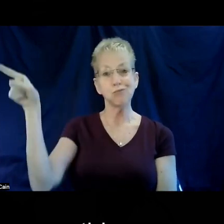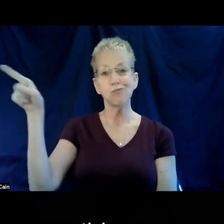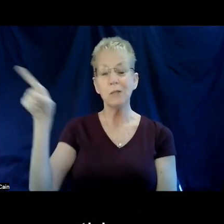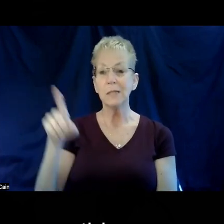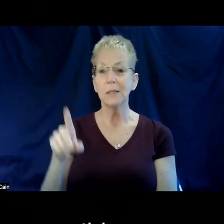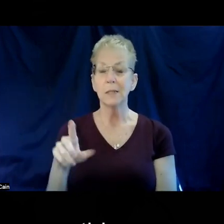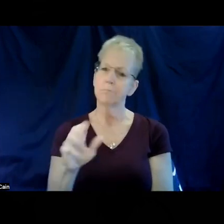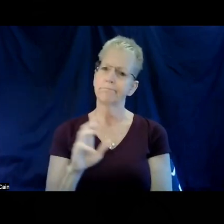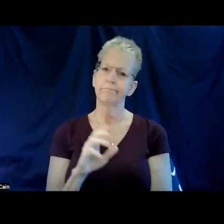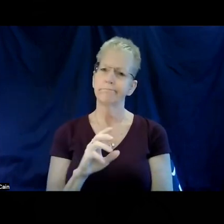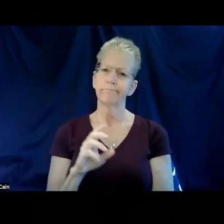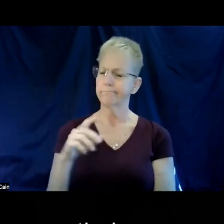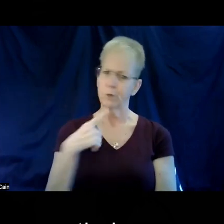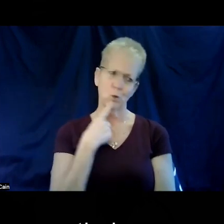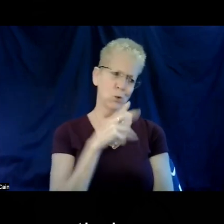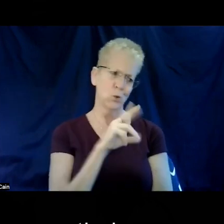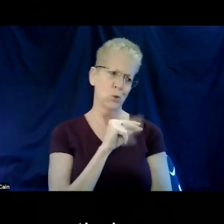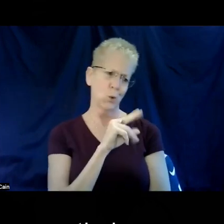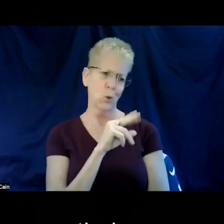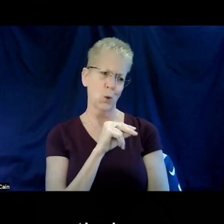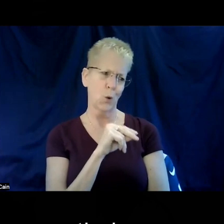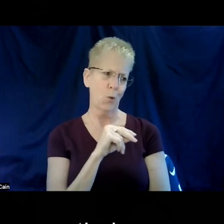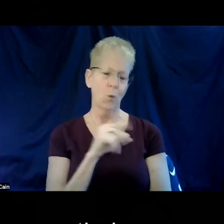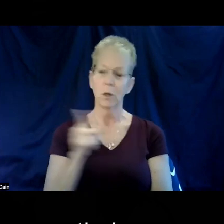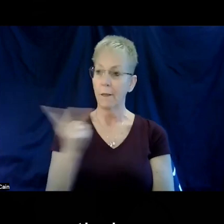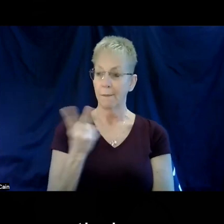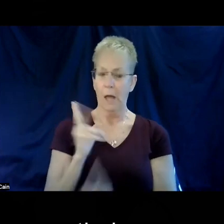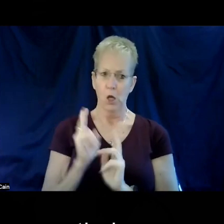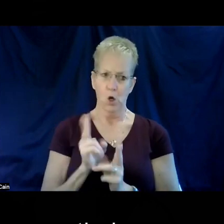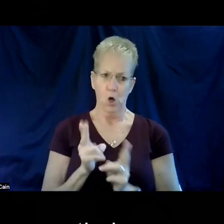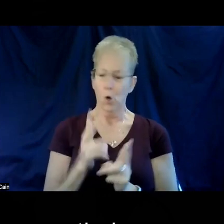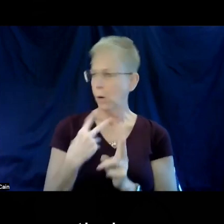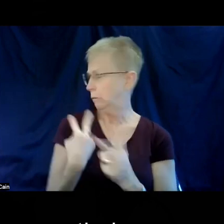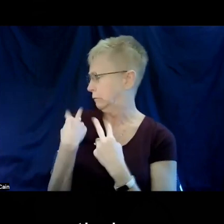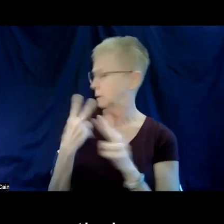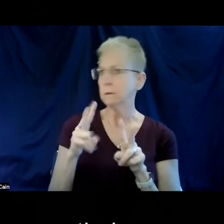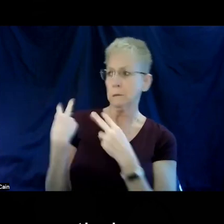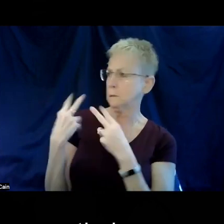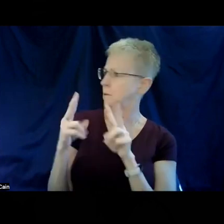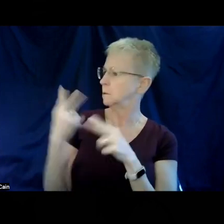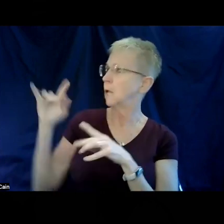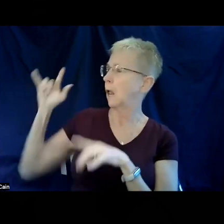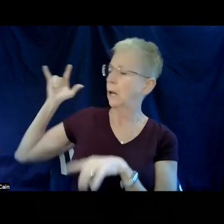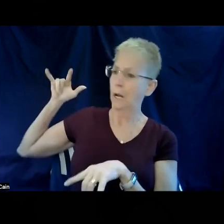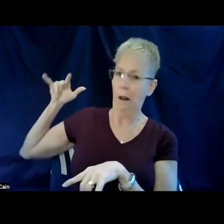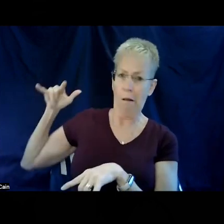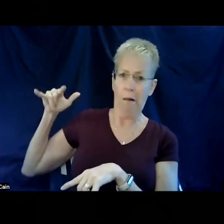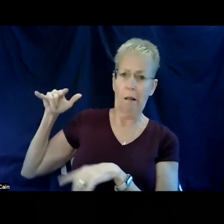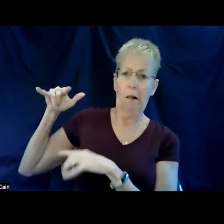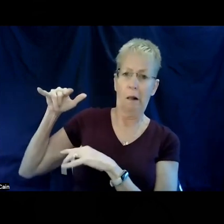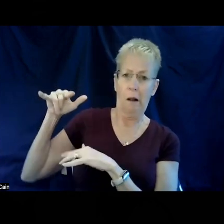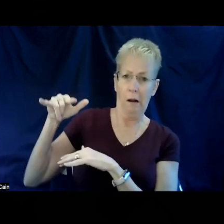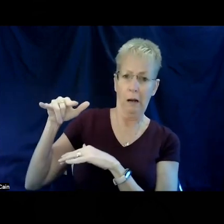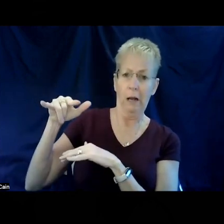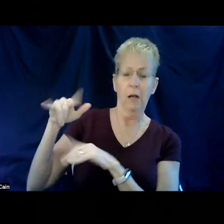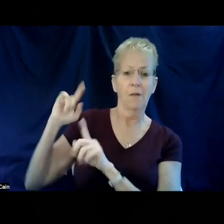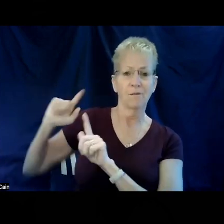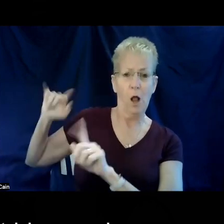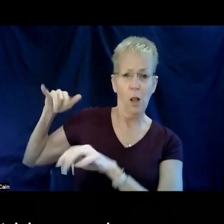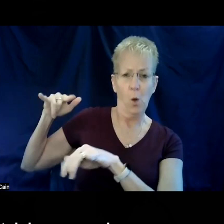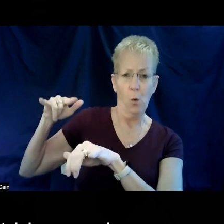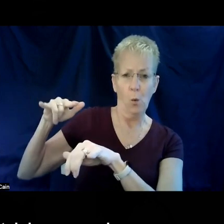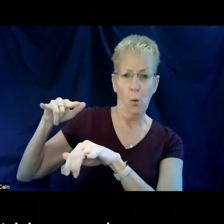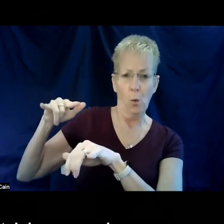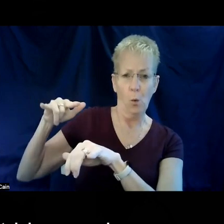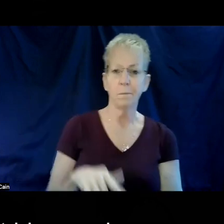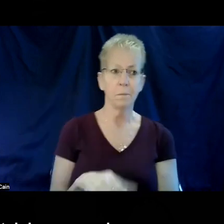more sinister. They hurried, watching over their shoulders as the glow dropped lower and seemed to follow them.